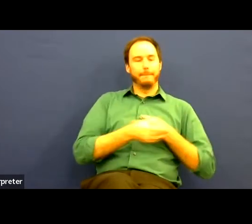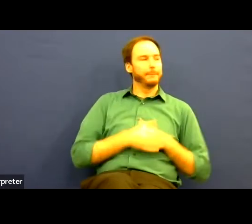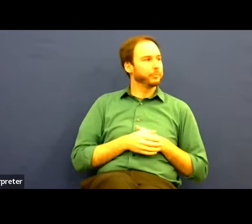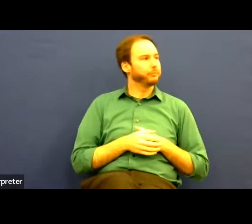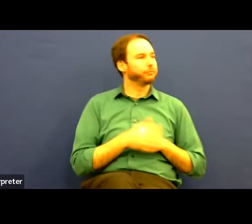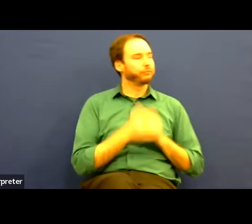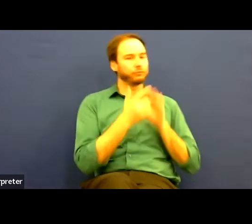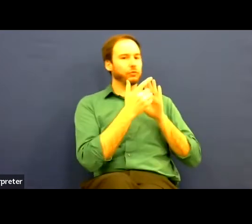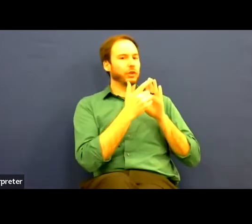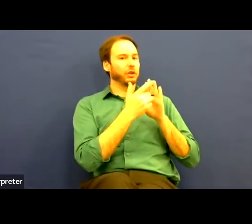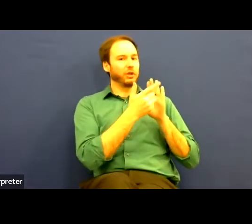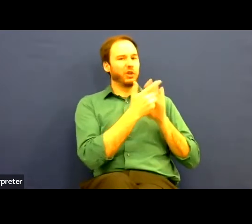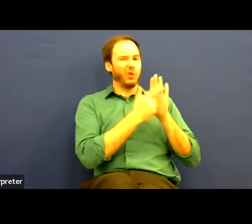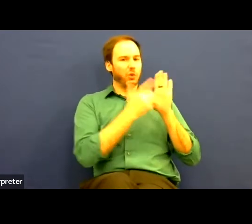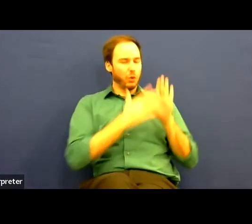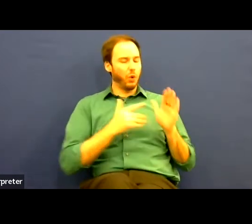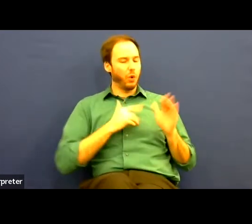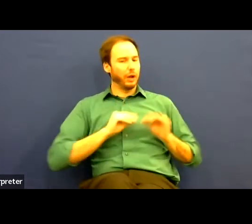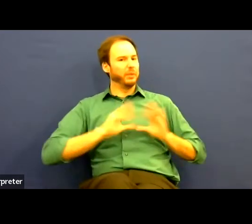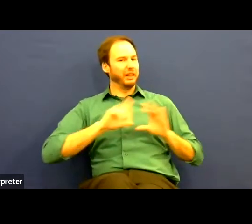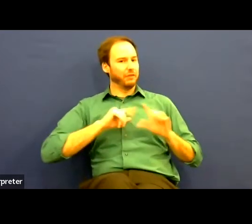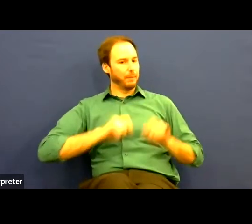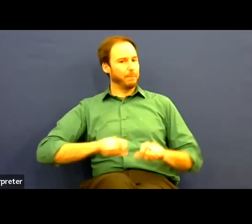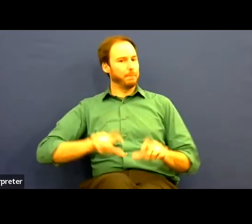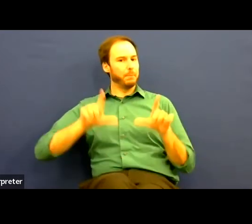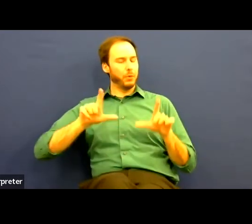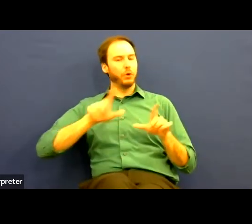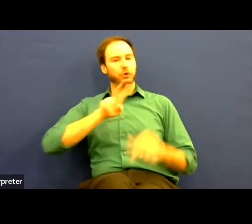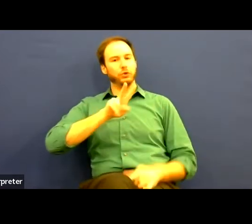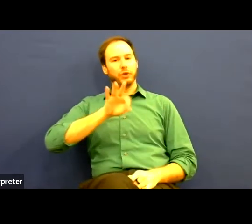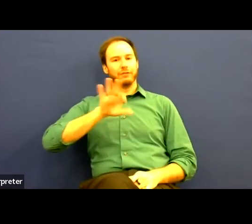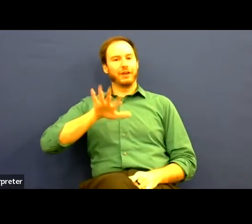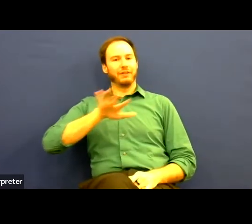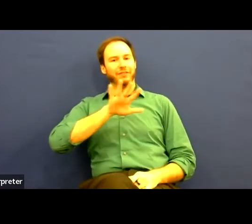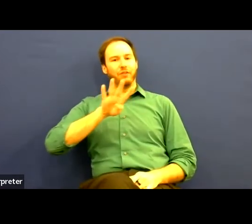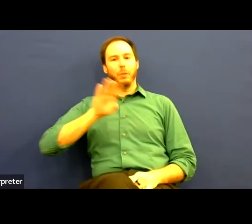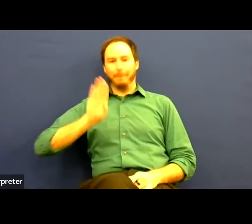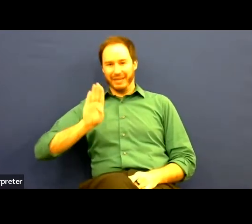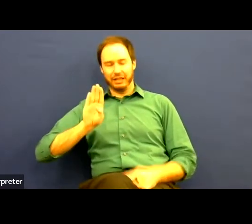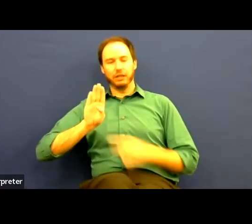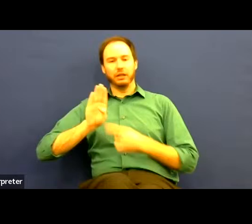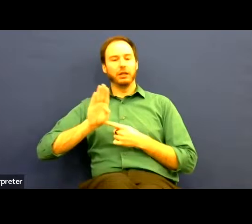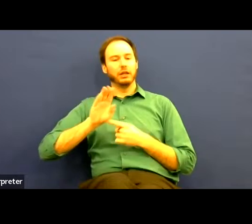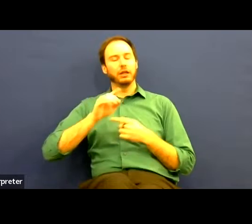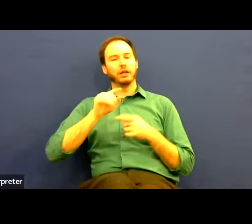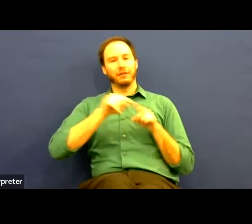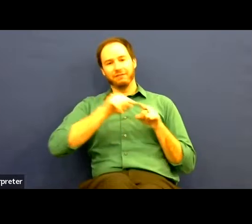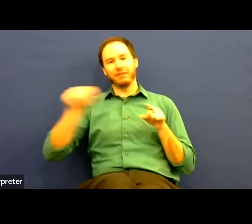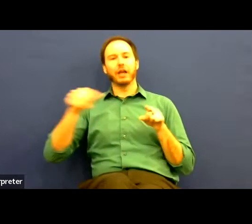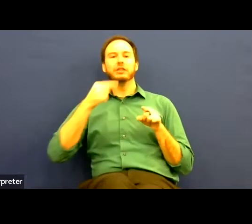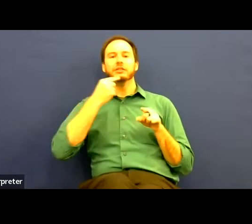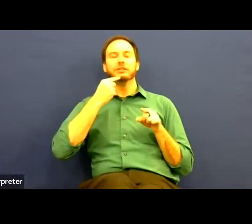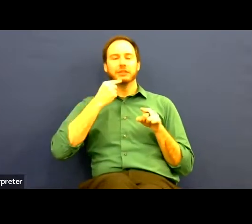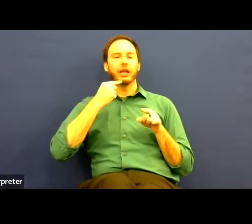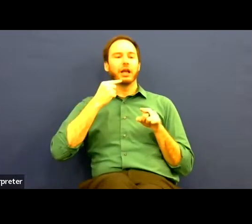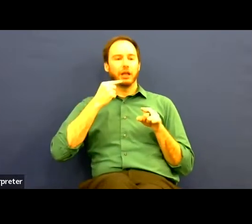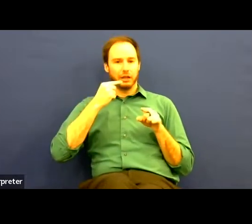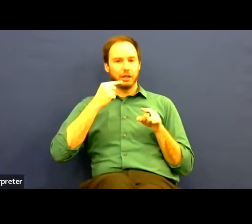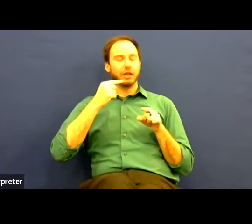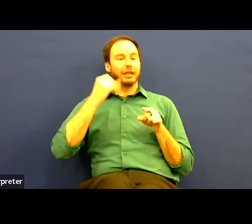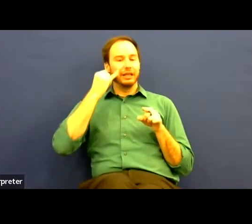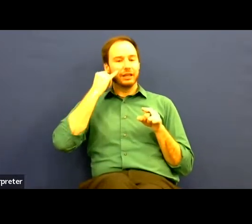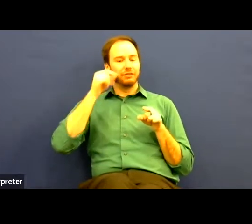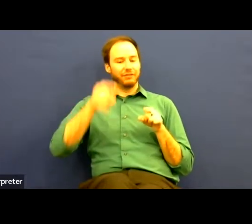So yeah, supervisor, just to be clear, I pulled it up. 295-54E is one of the factors. It says whether the proposed use will